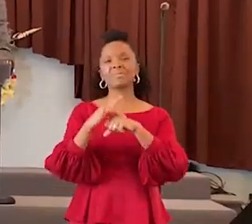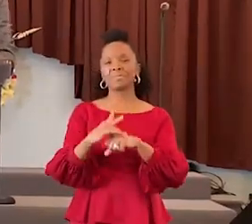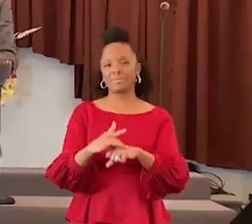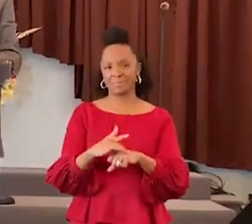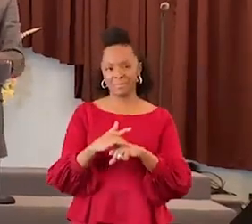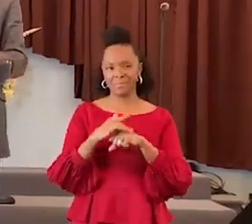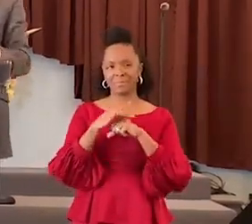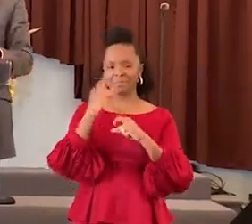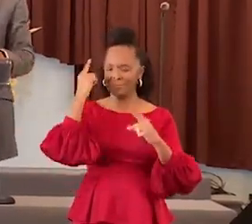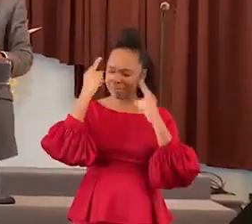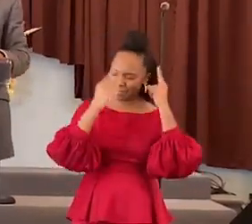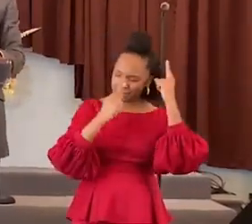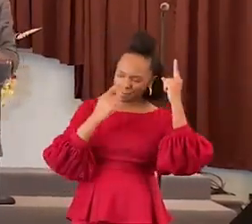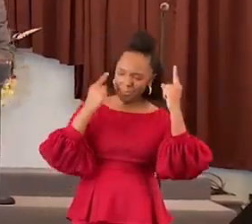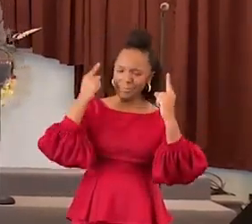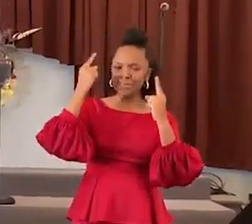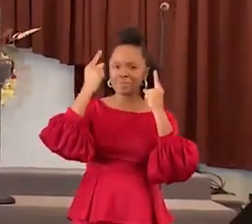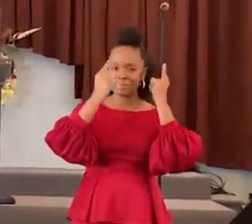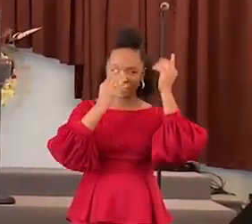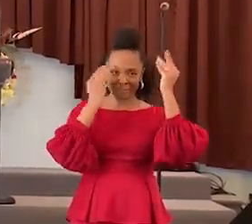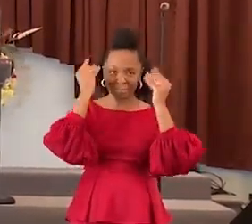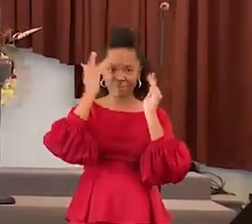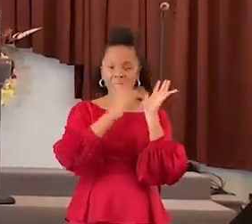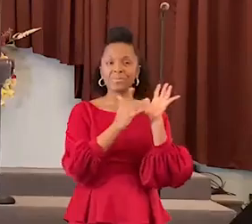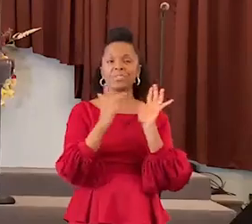Always keep him on your mind.